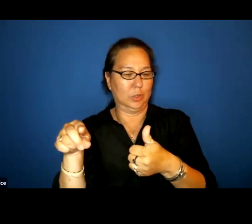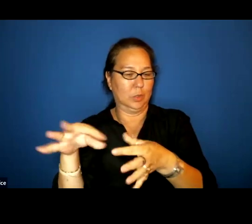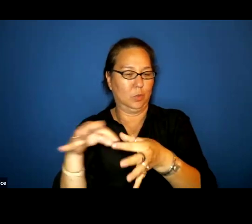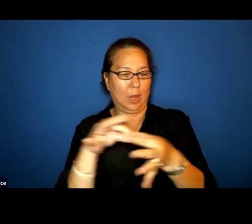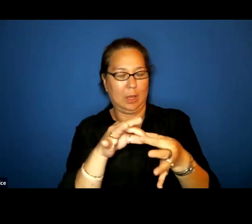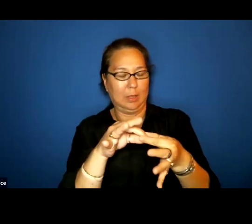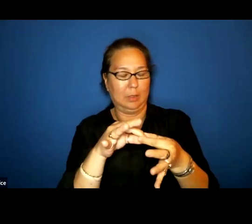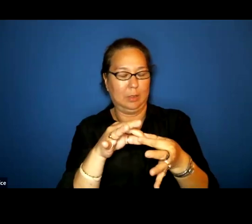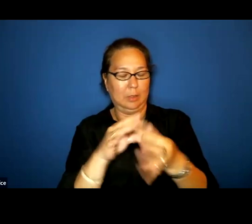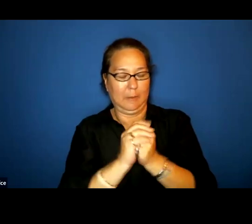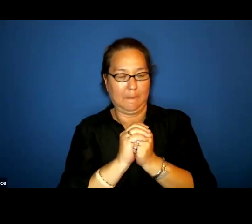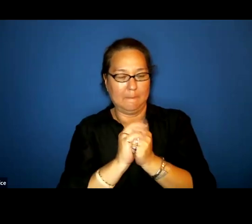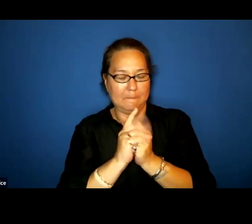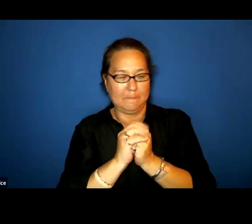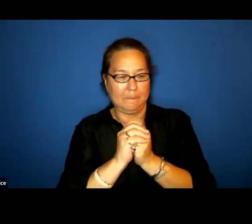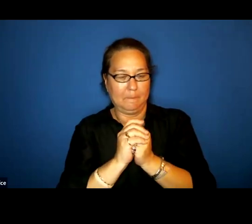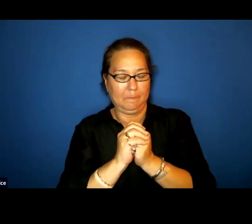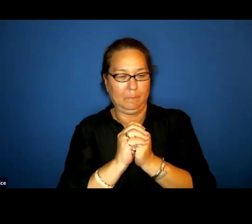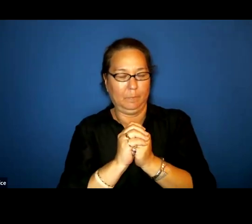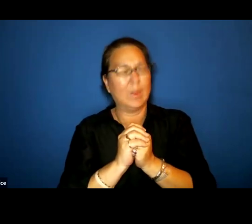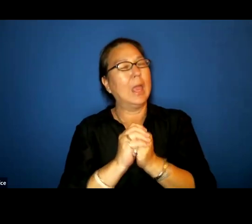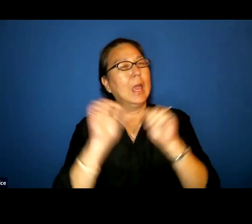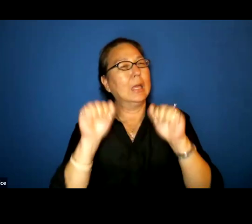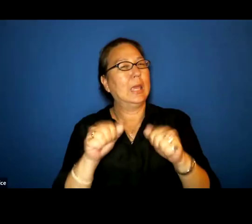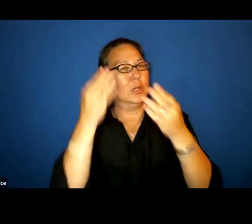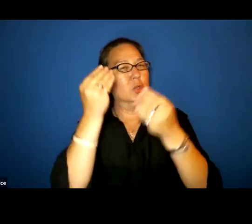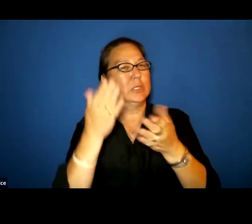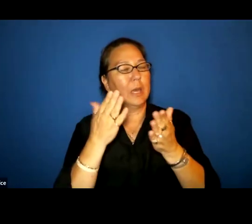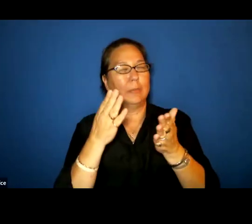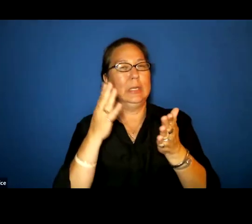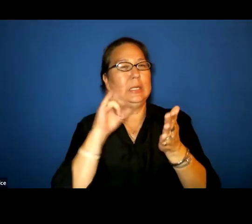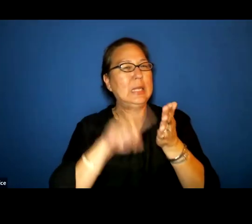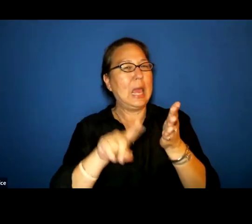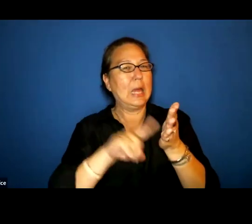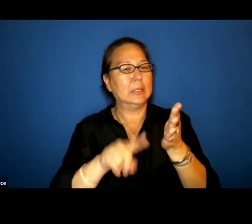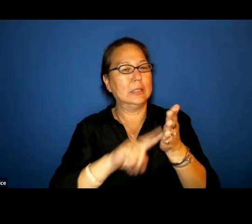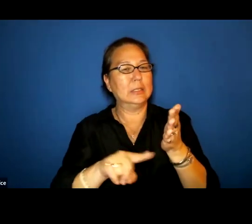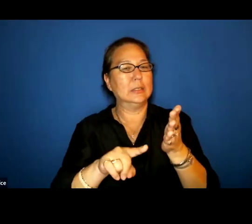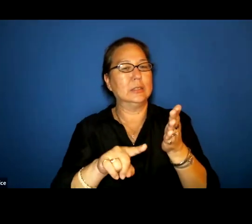could you refresh my memory around the analysis done on the impact of the points?